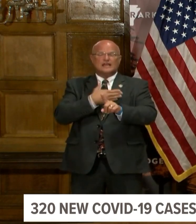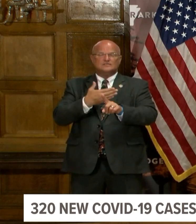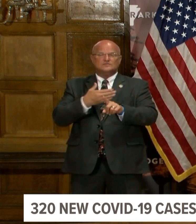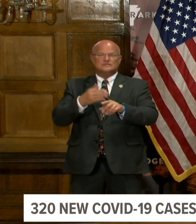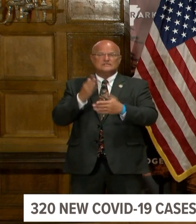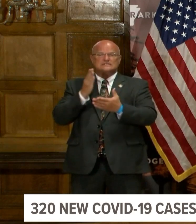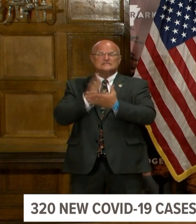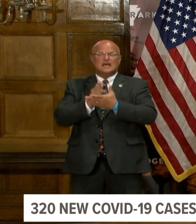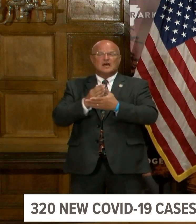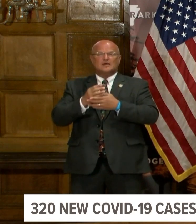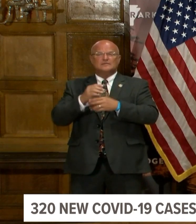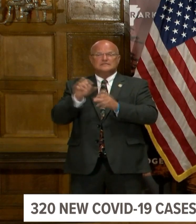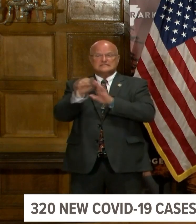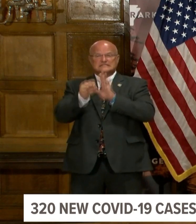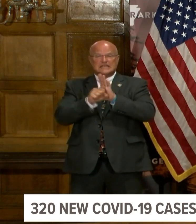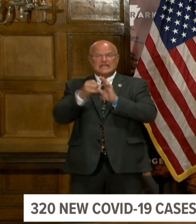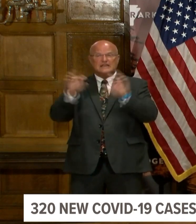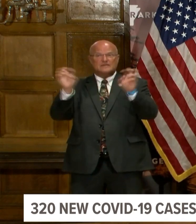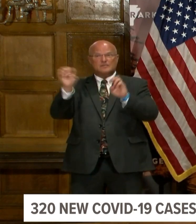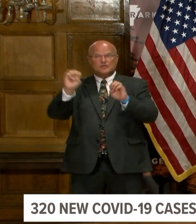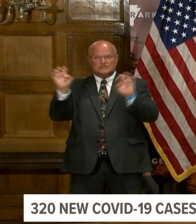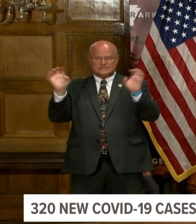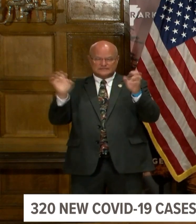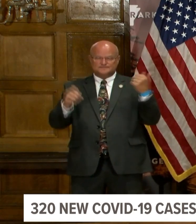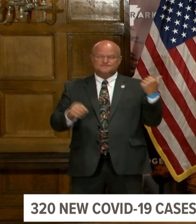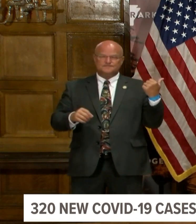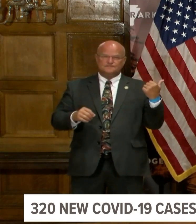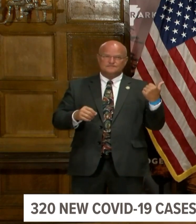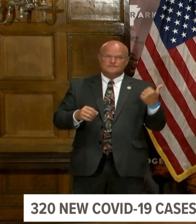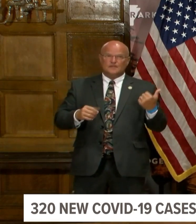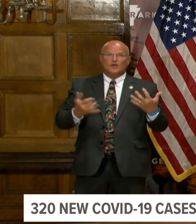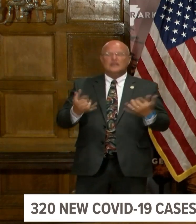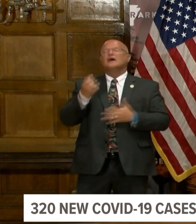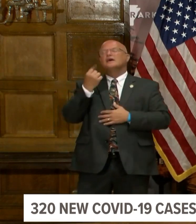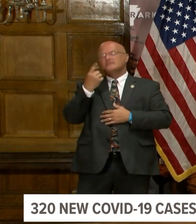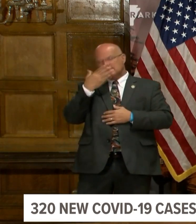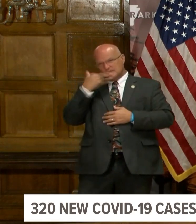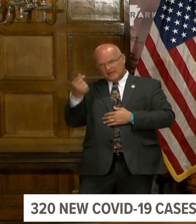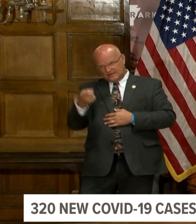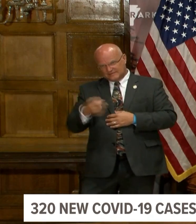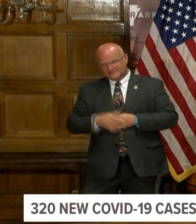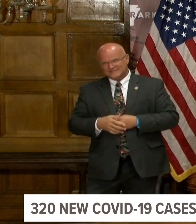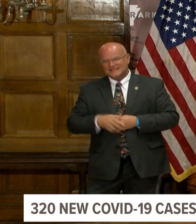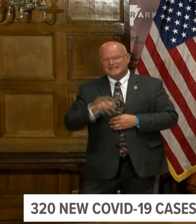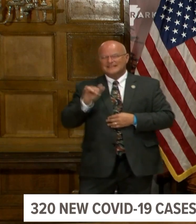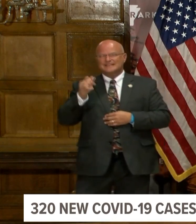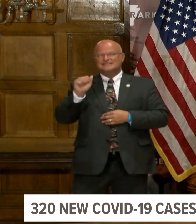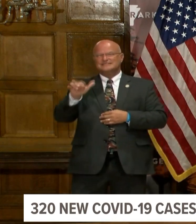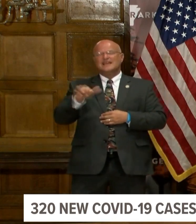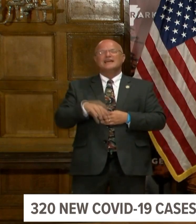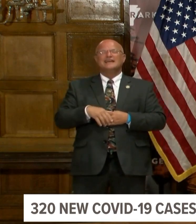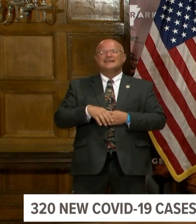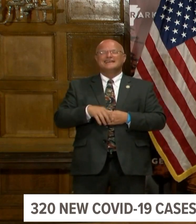up? Well, that's a good question, and probably now I understand it better, Jay. But